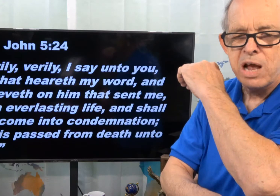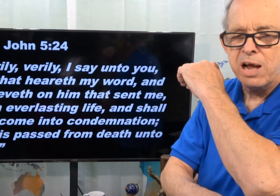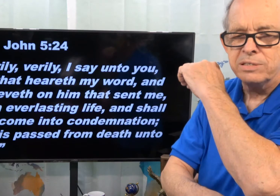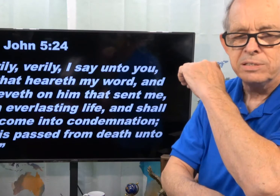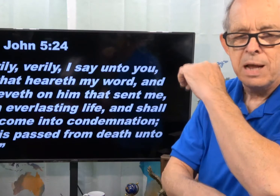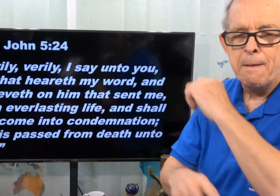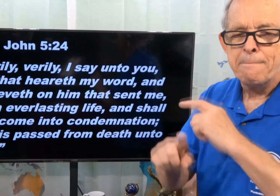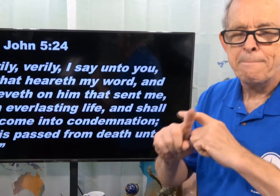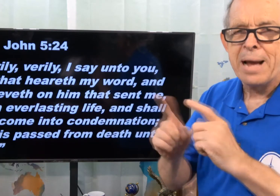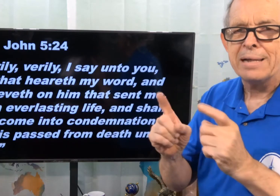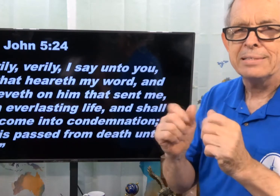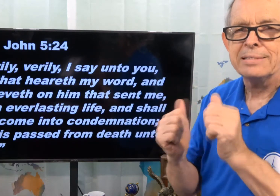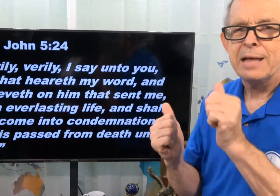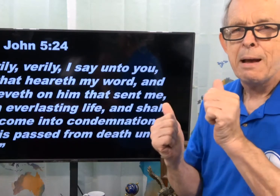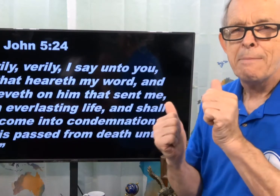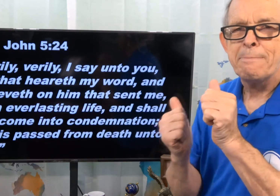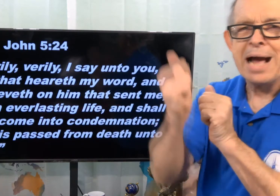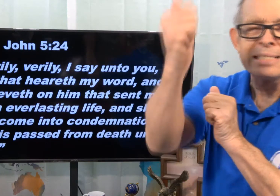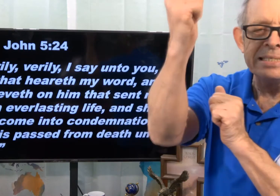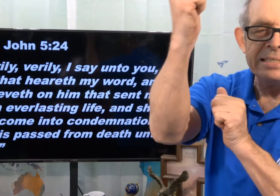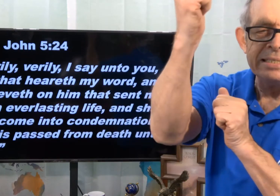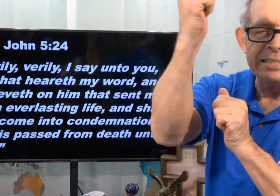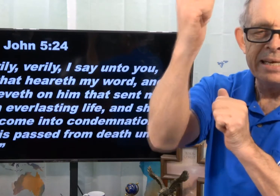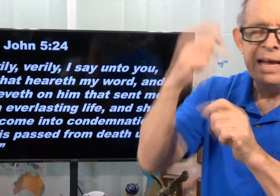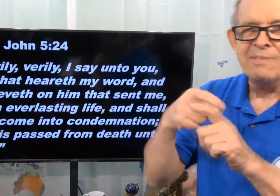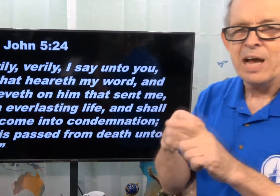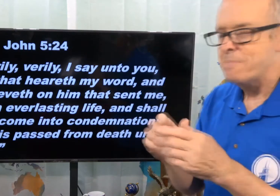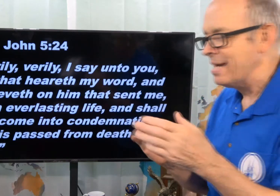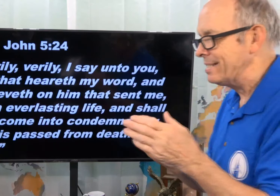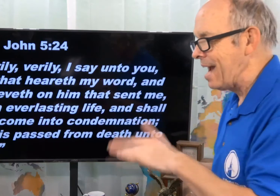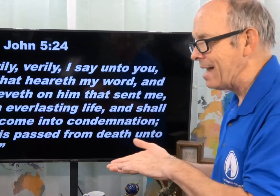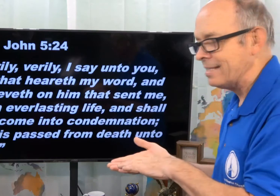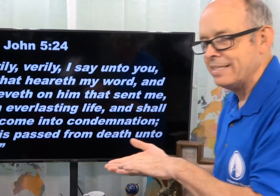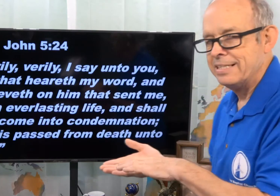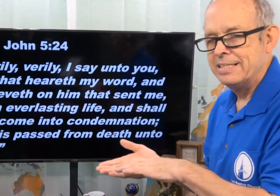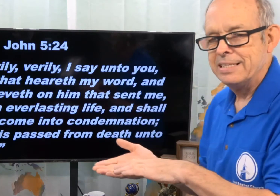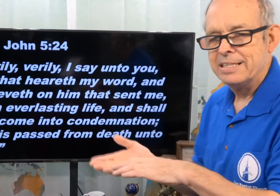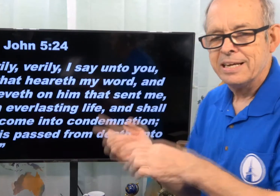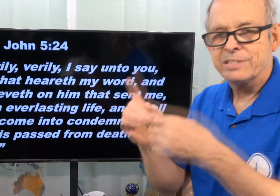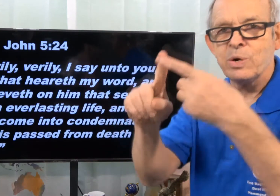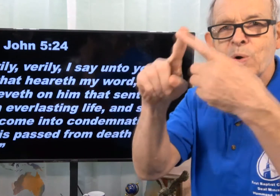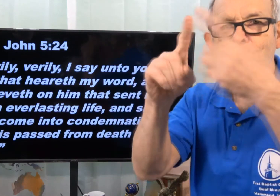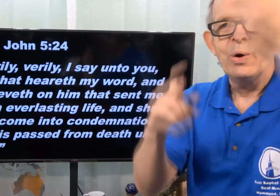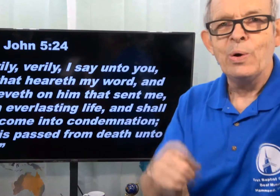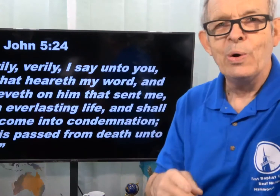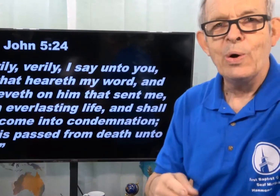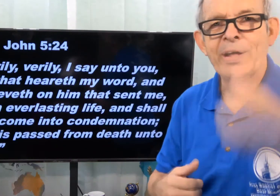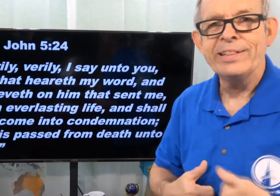condemnation, but is passing from death into